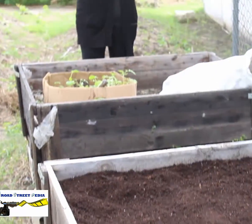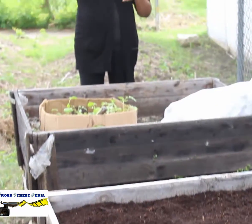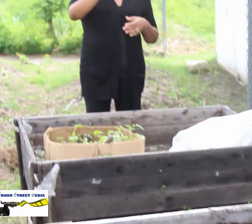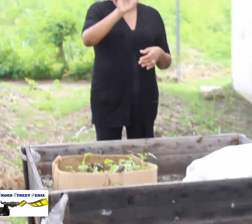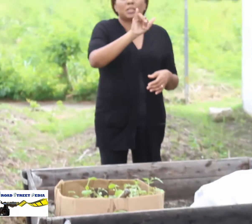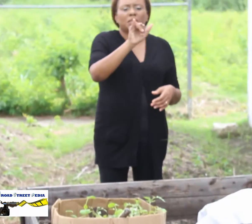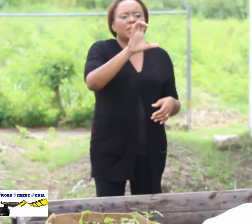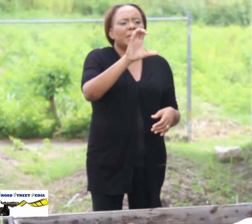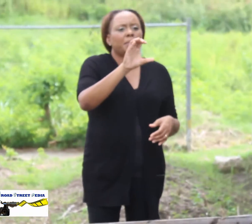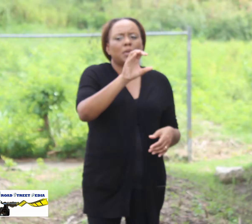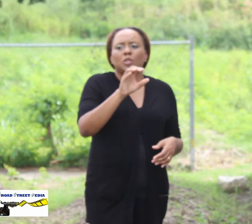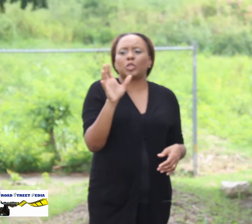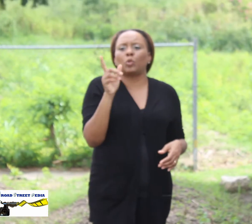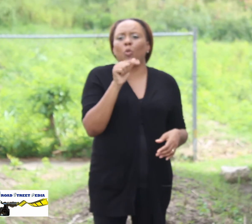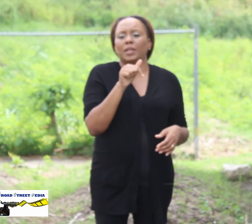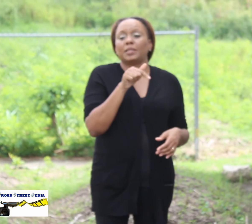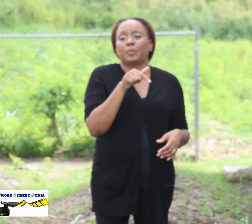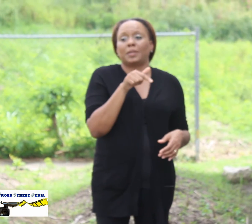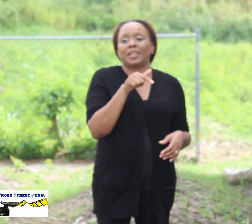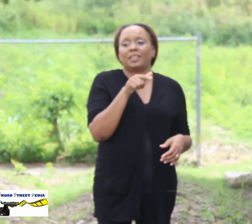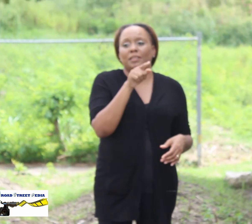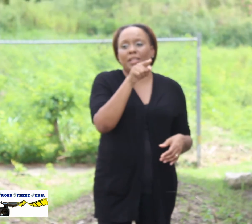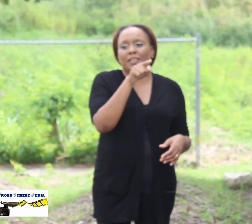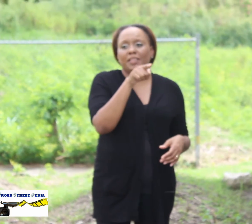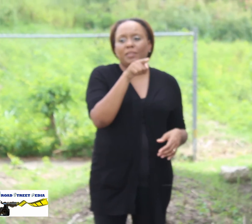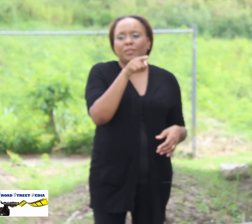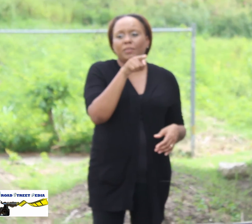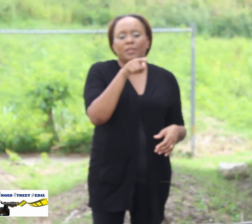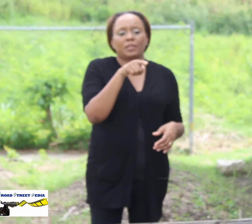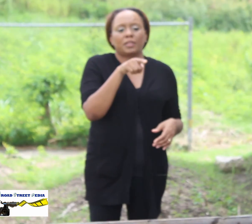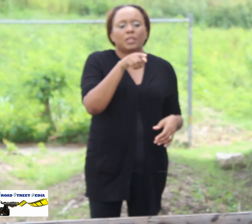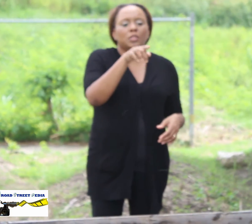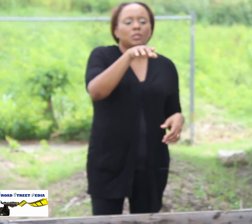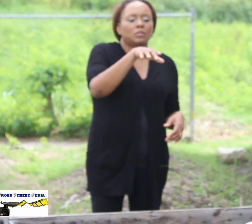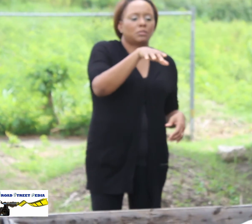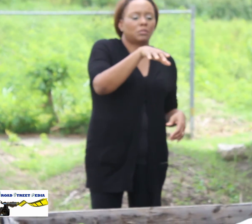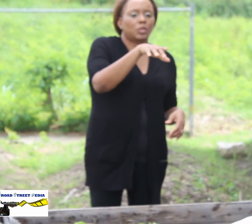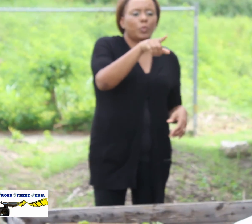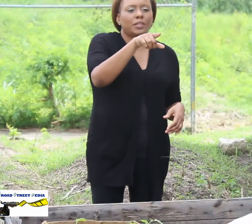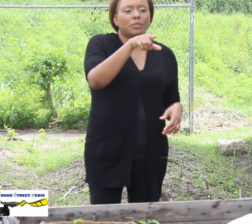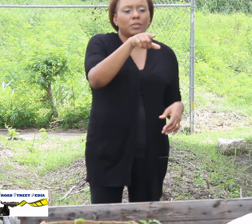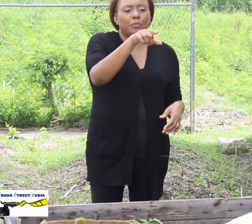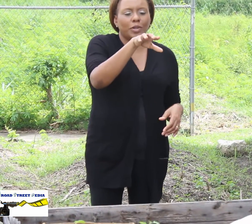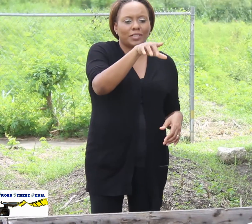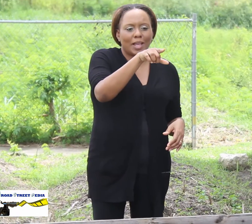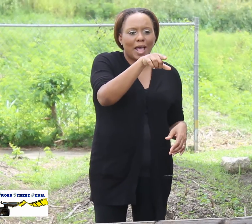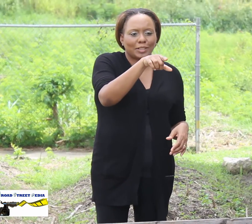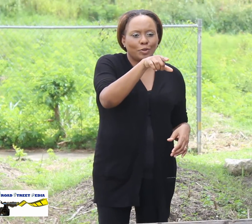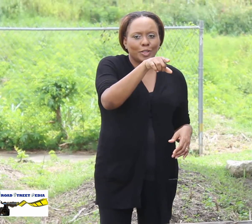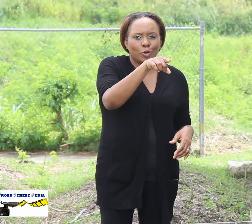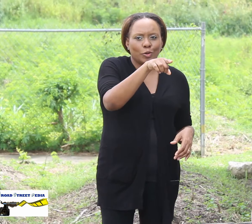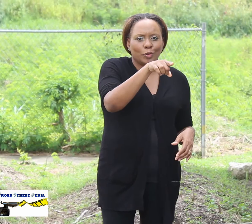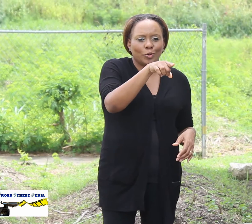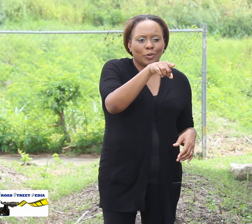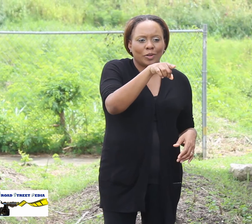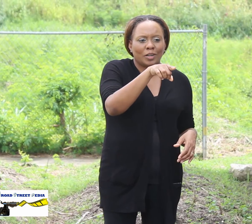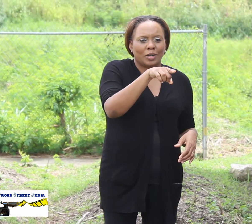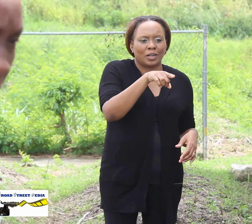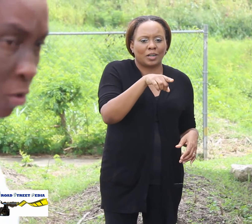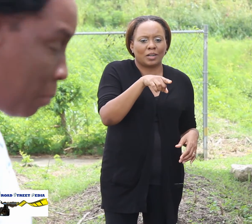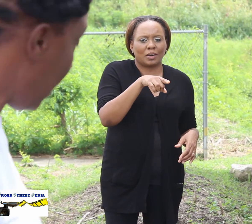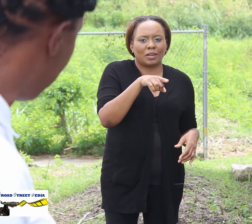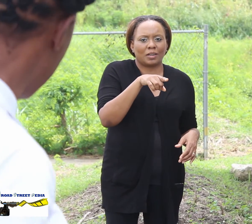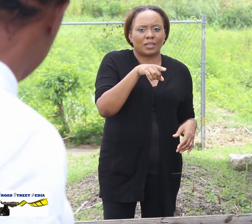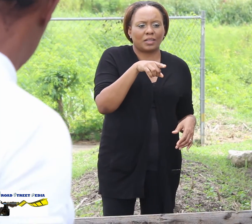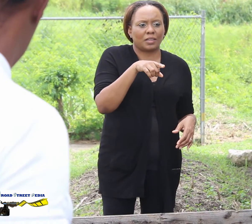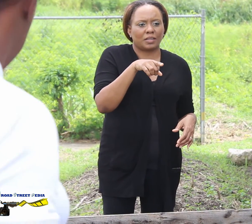use that to grow You want them to put them in there, Yeah. or so where's that actually going to go? Where are